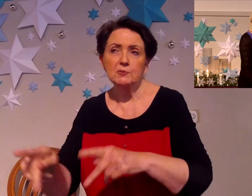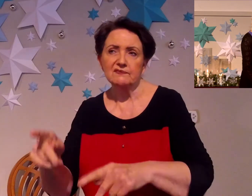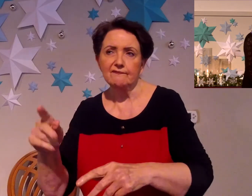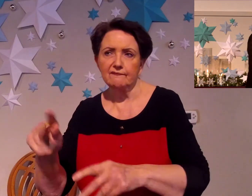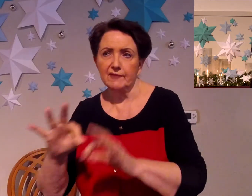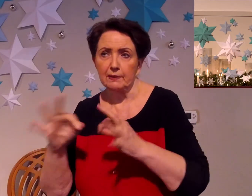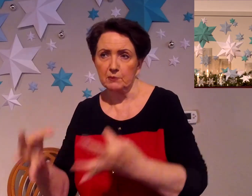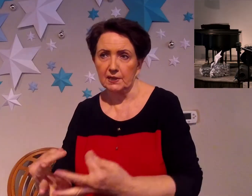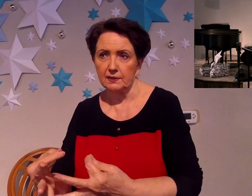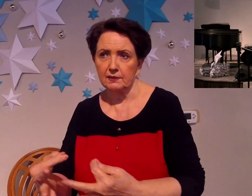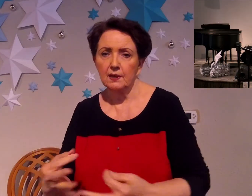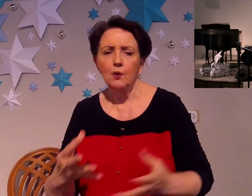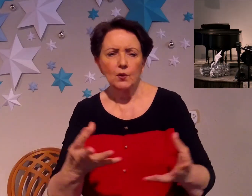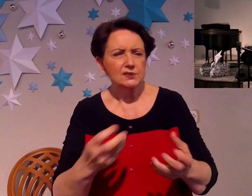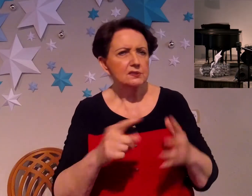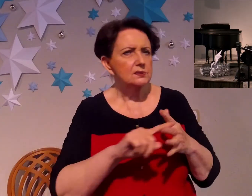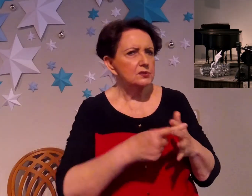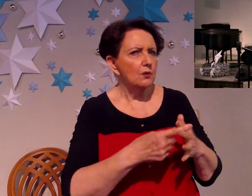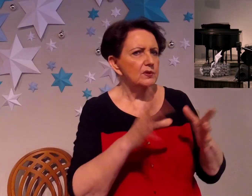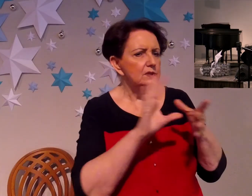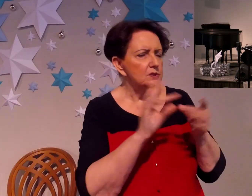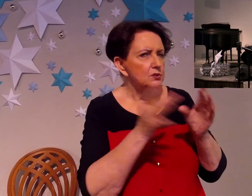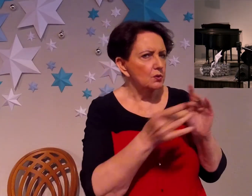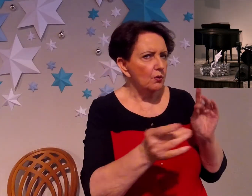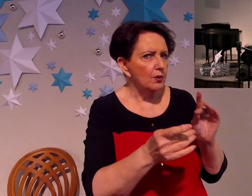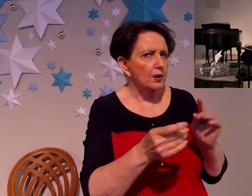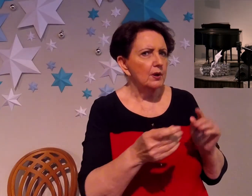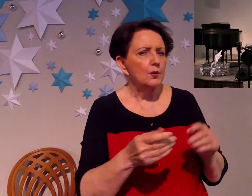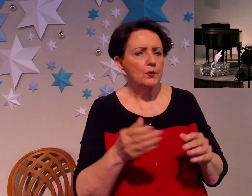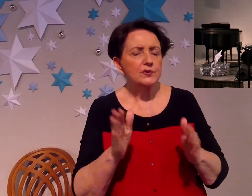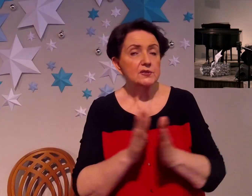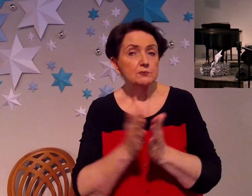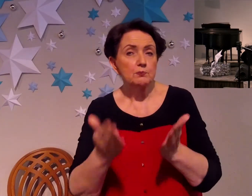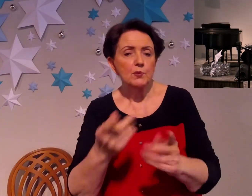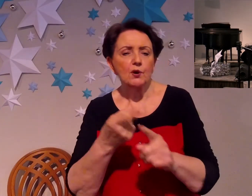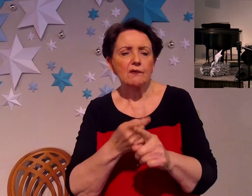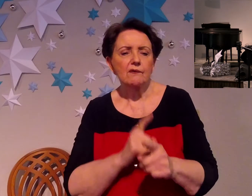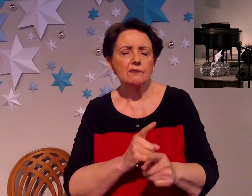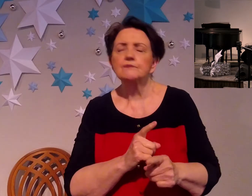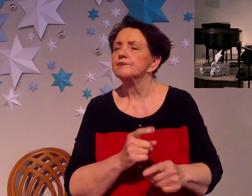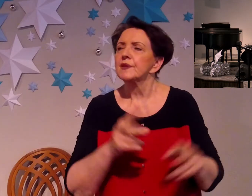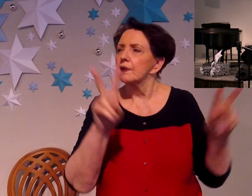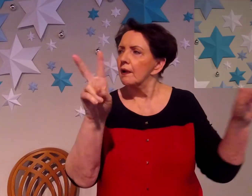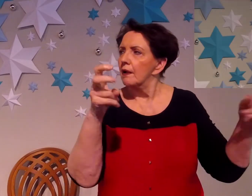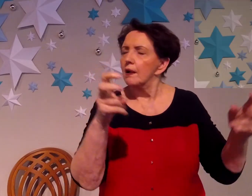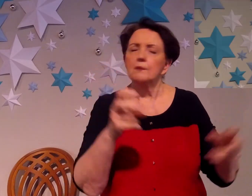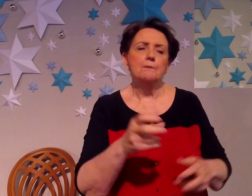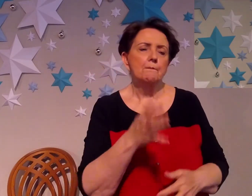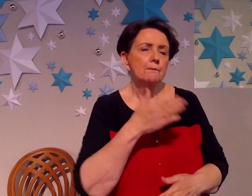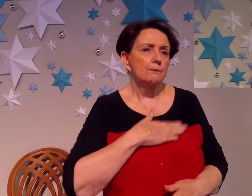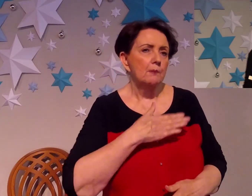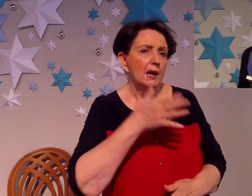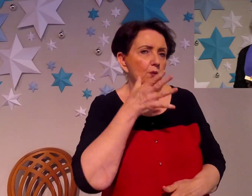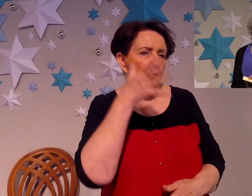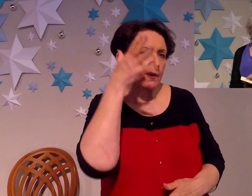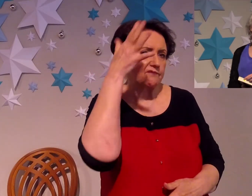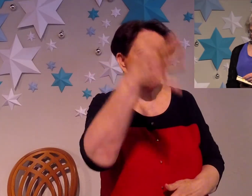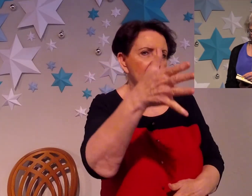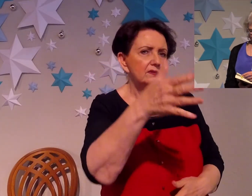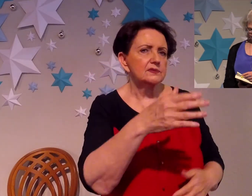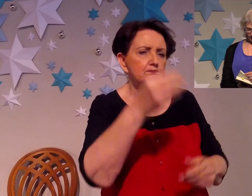So I want to begin with a story that comes out of this book called My Grandfather's Blessings by